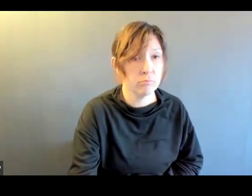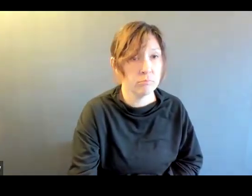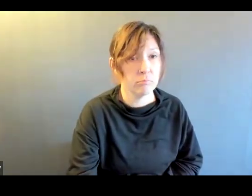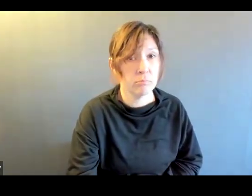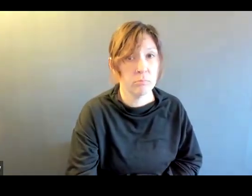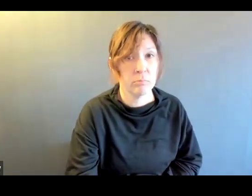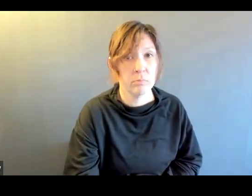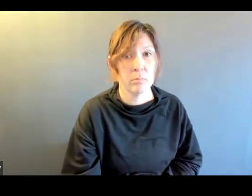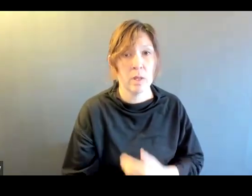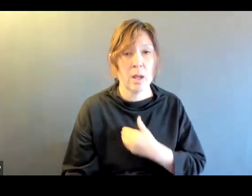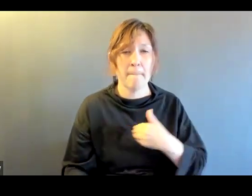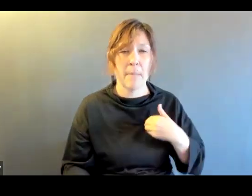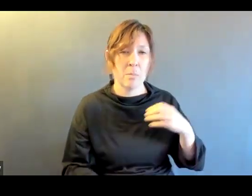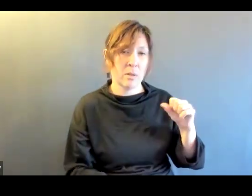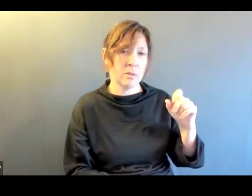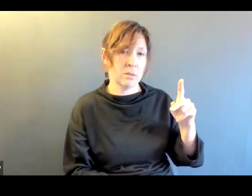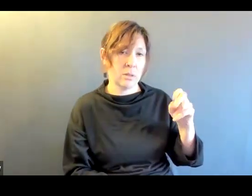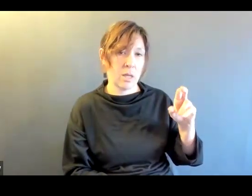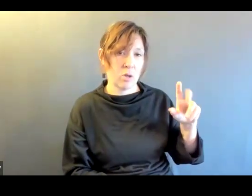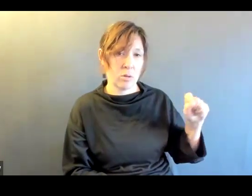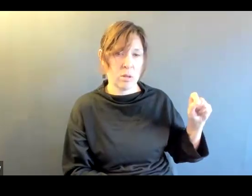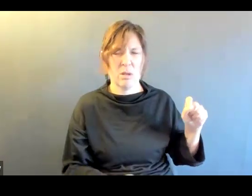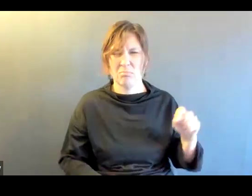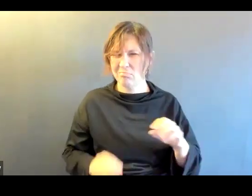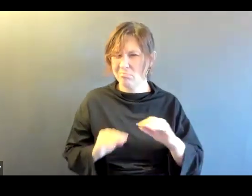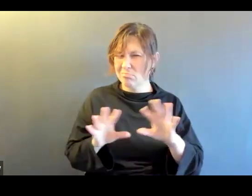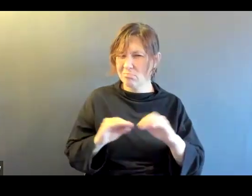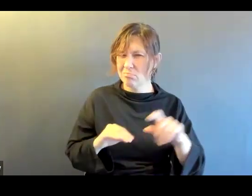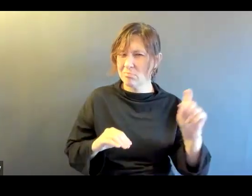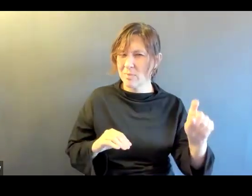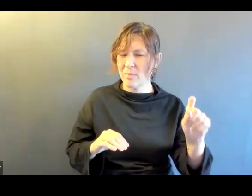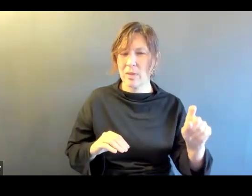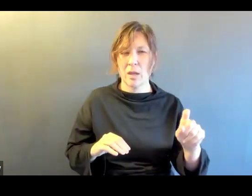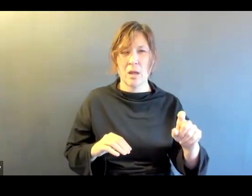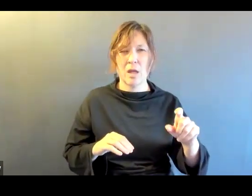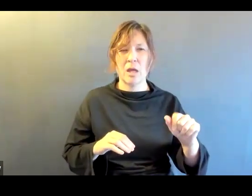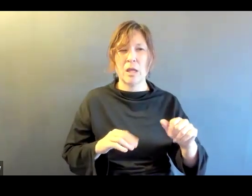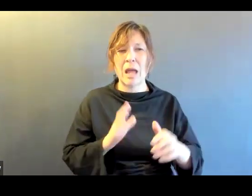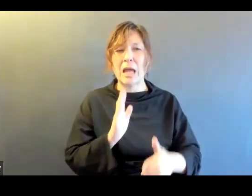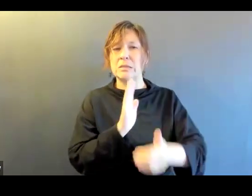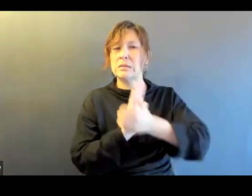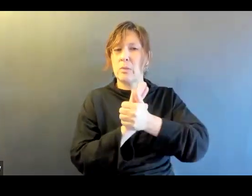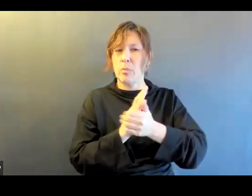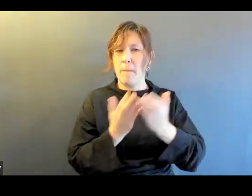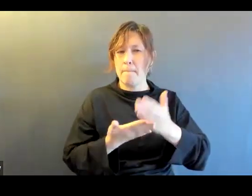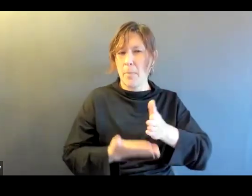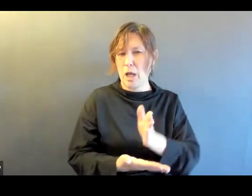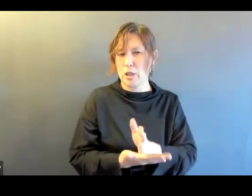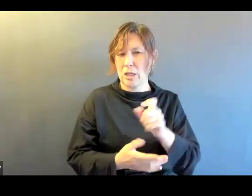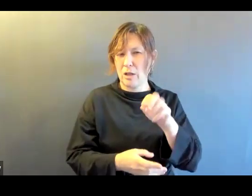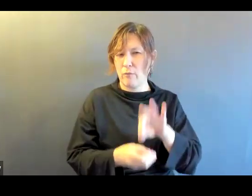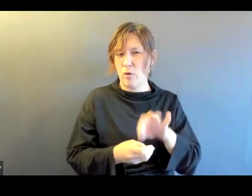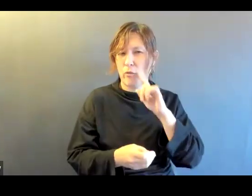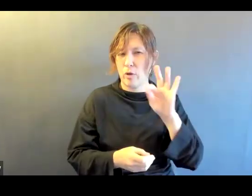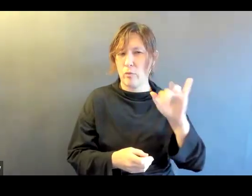This is just a question for clarification around the additional funds for vote this year.